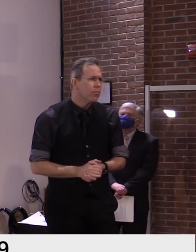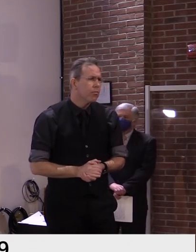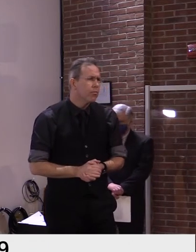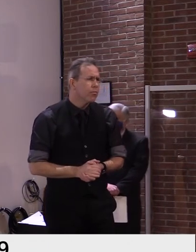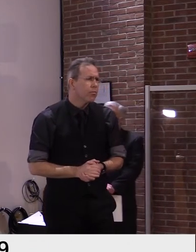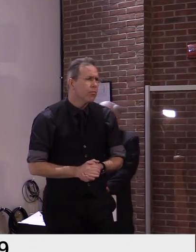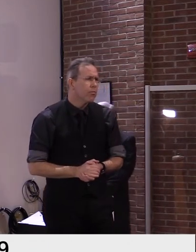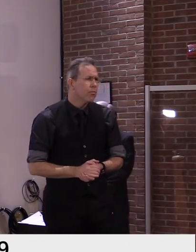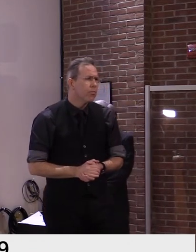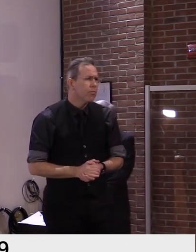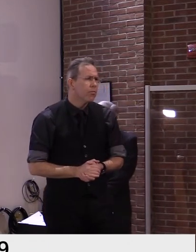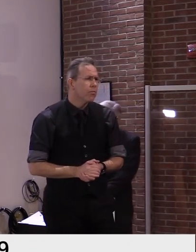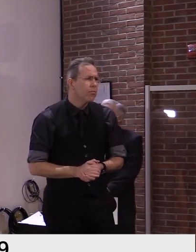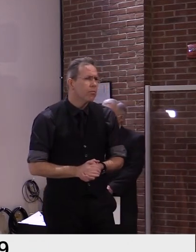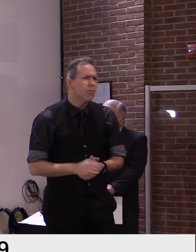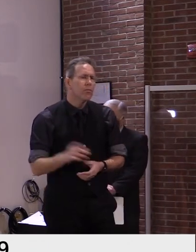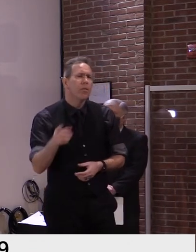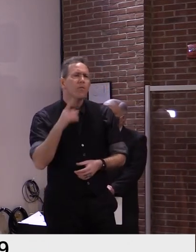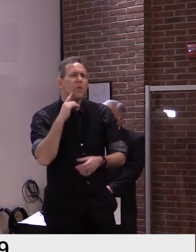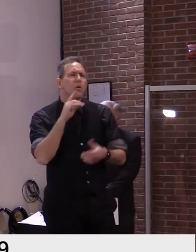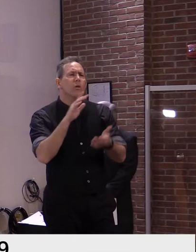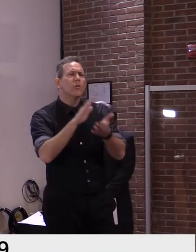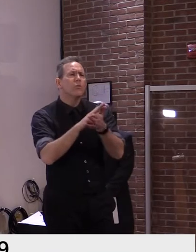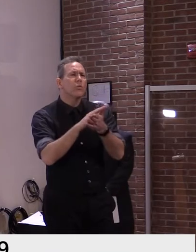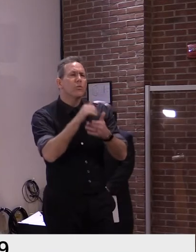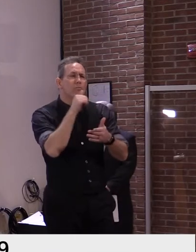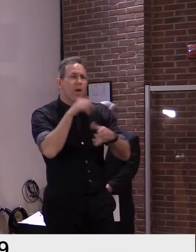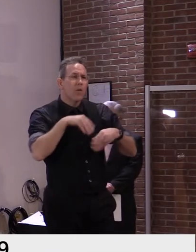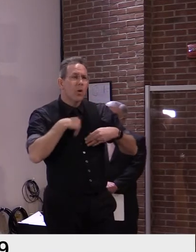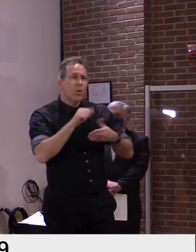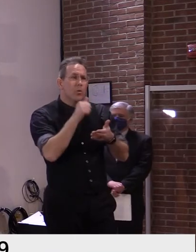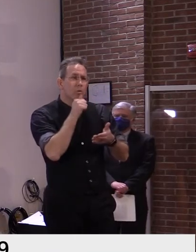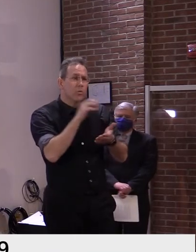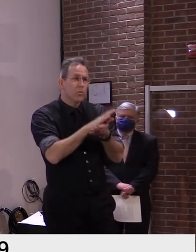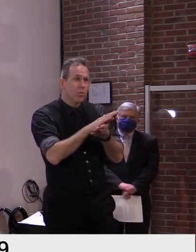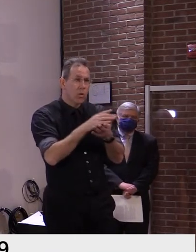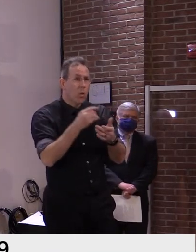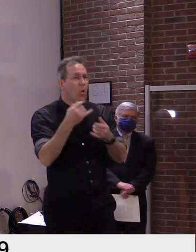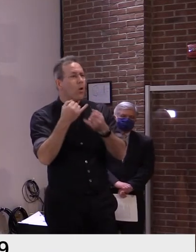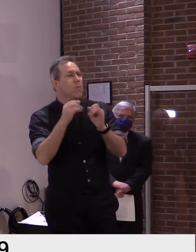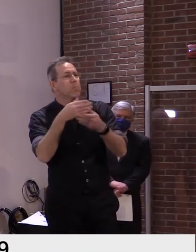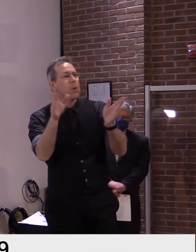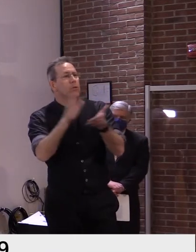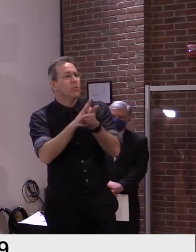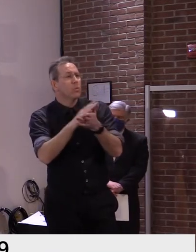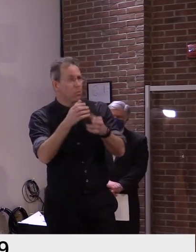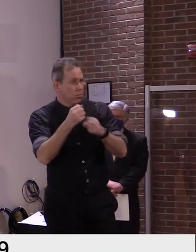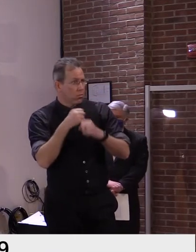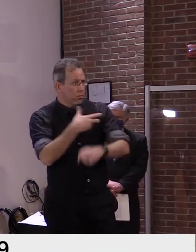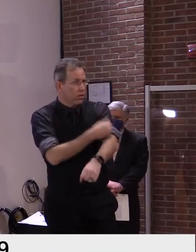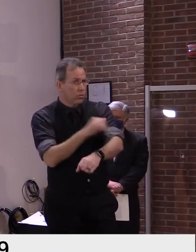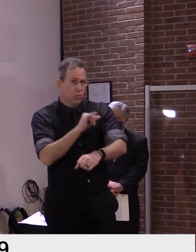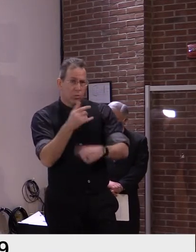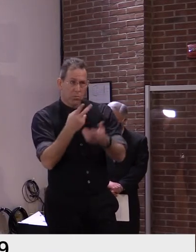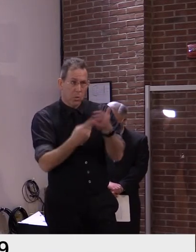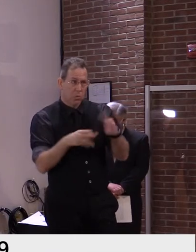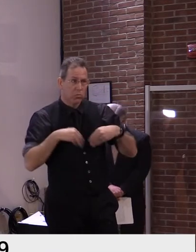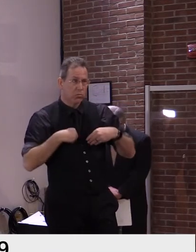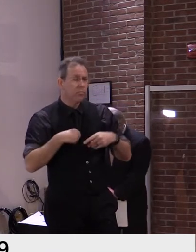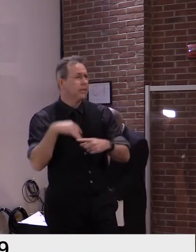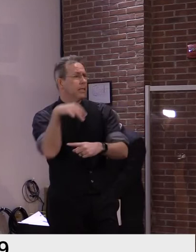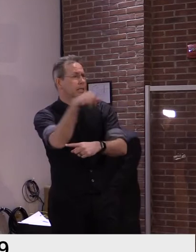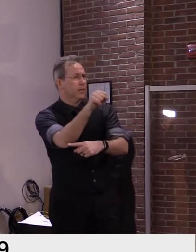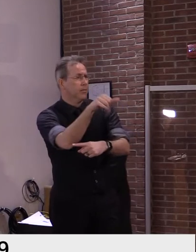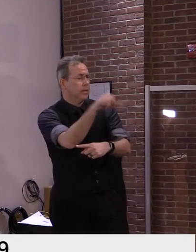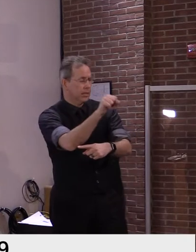for the vaccine? I believe so, yes. And I'm getting nods of yes. Okay.